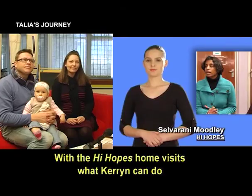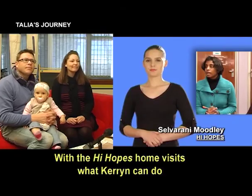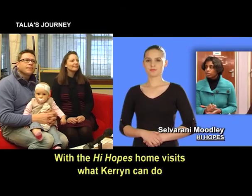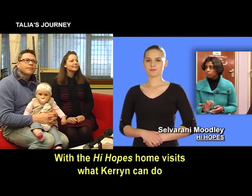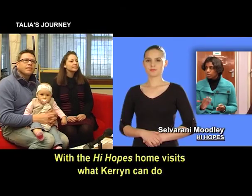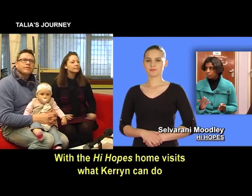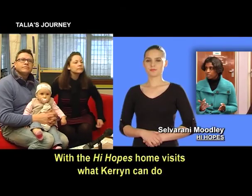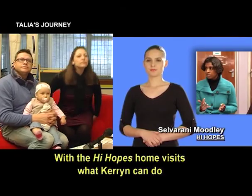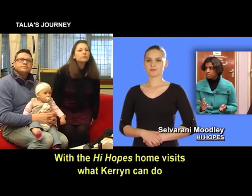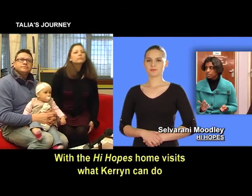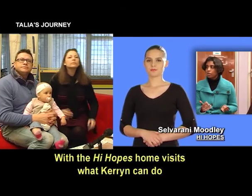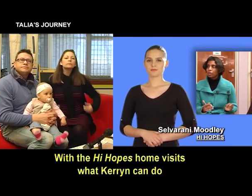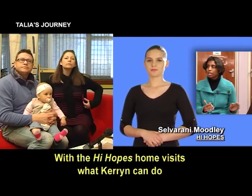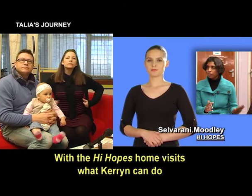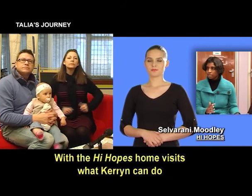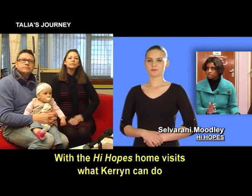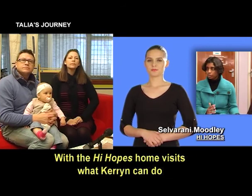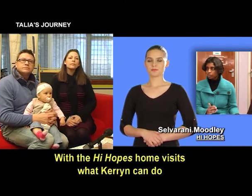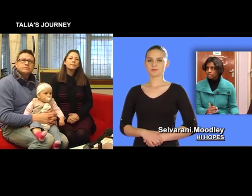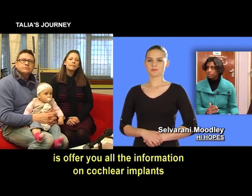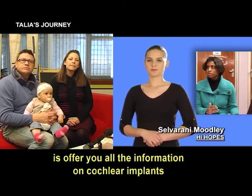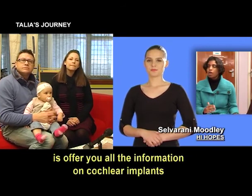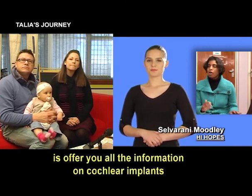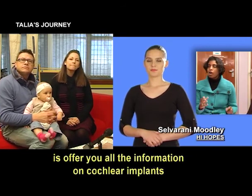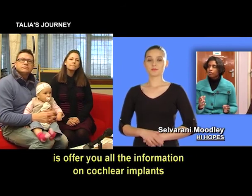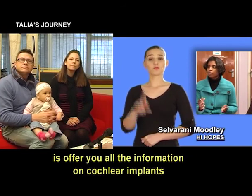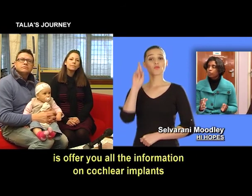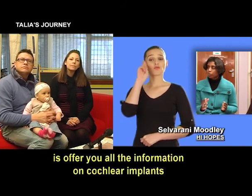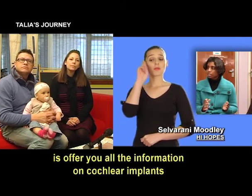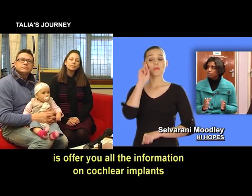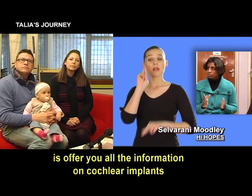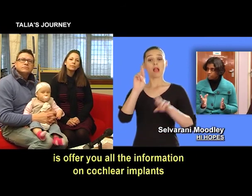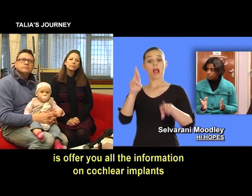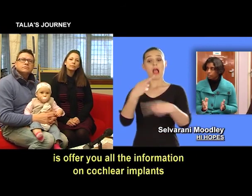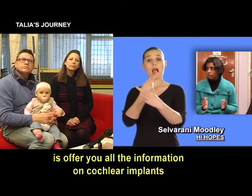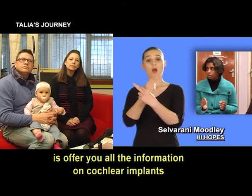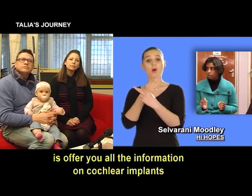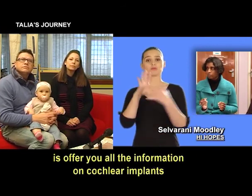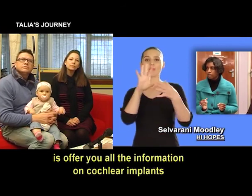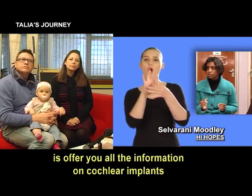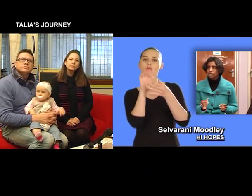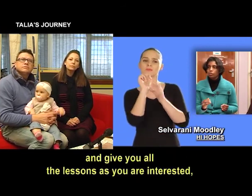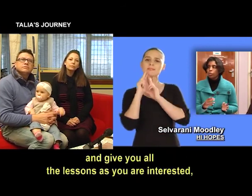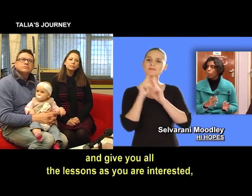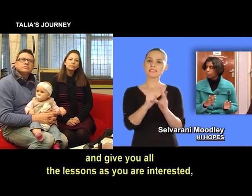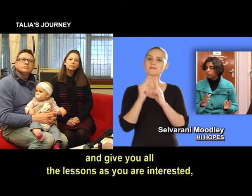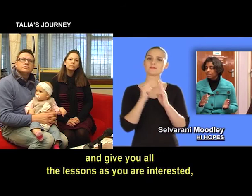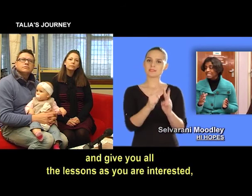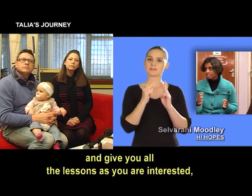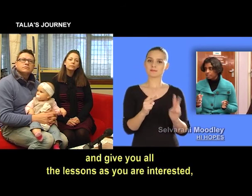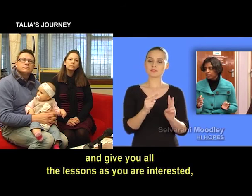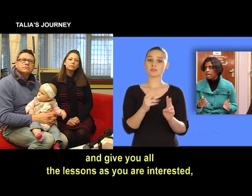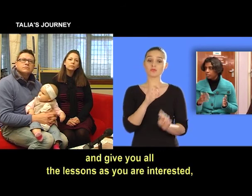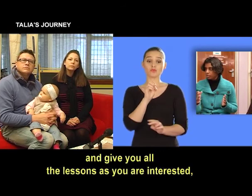So with the High Hopes home visits, what Karen can do is offer you all the information on cochlear implants, give you all